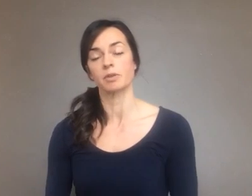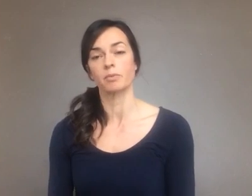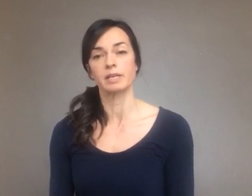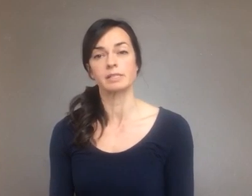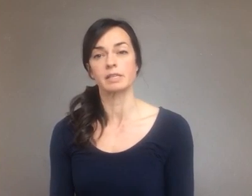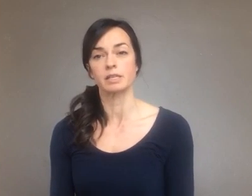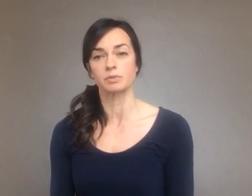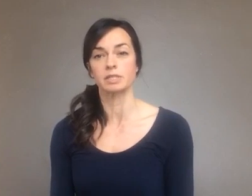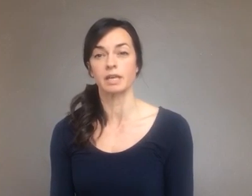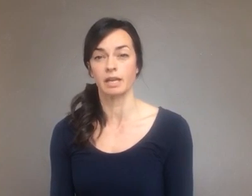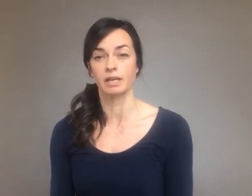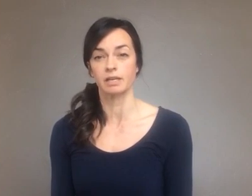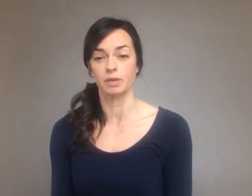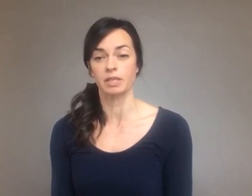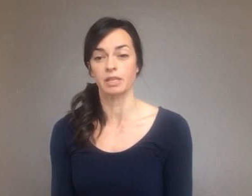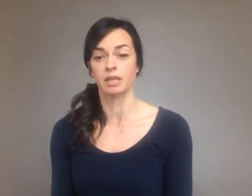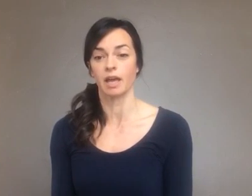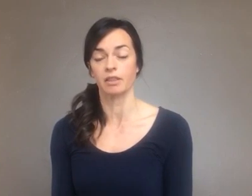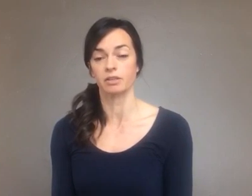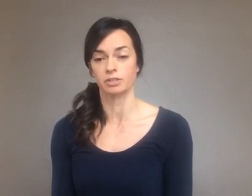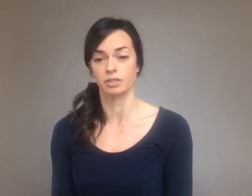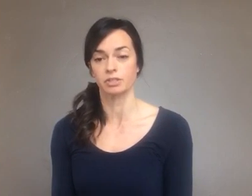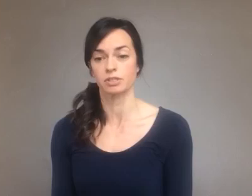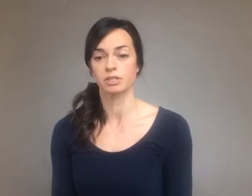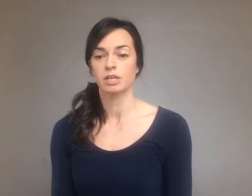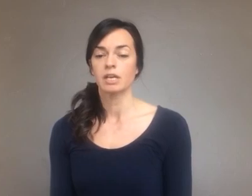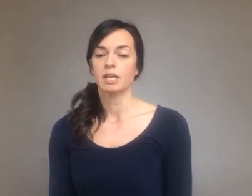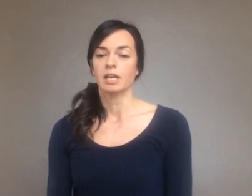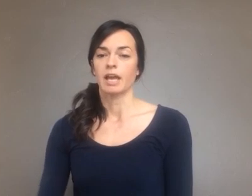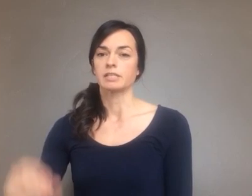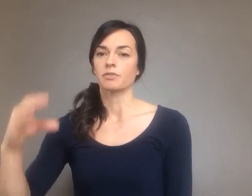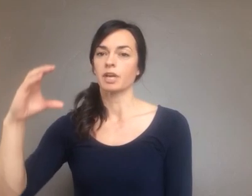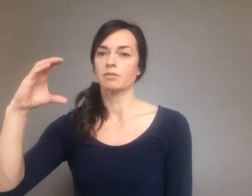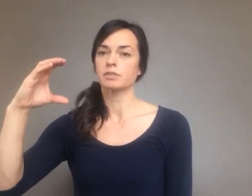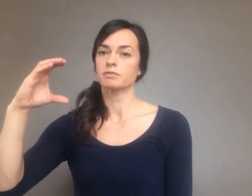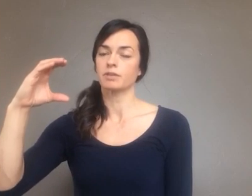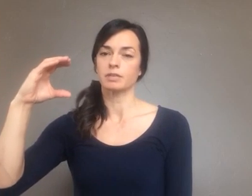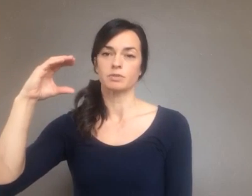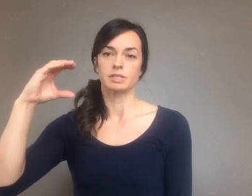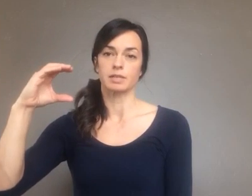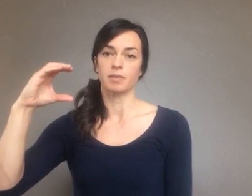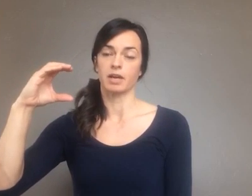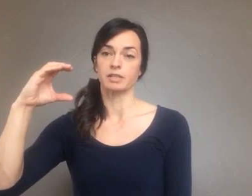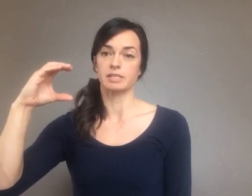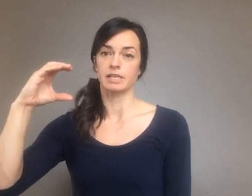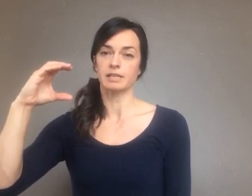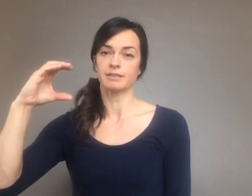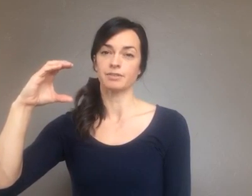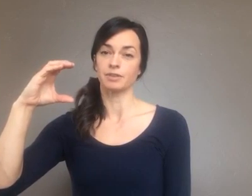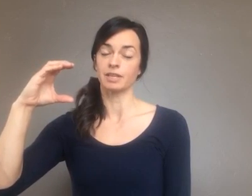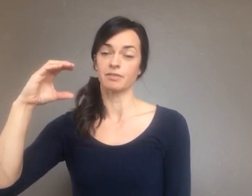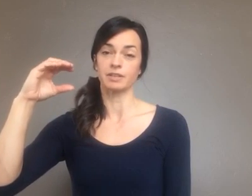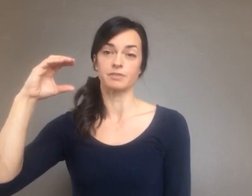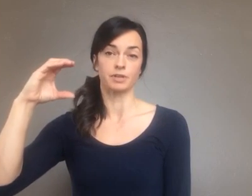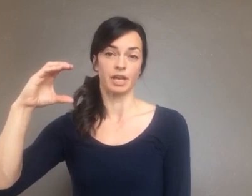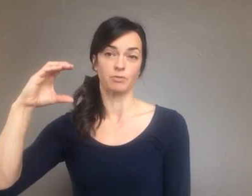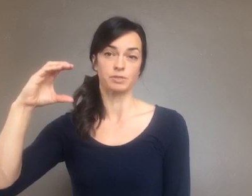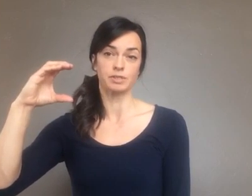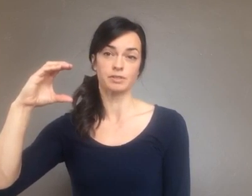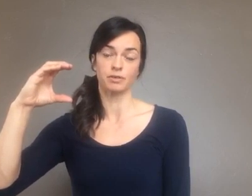of the ways that things were done within the Catholic Church. And so for Council of Trent, we're just going to make our C. You can think of it as for Council or